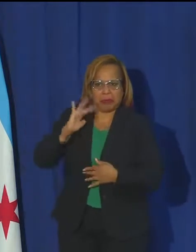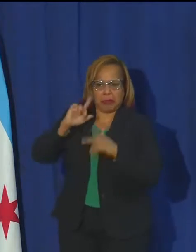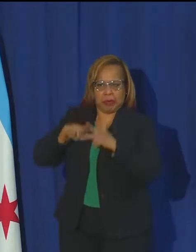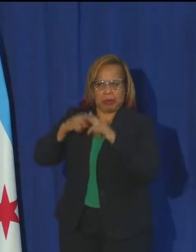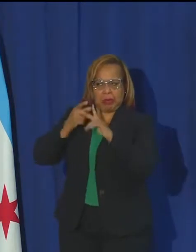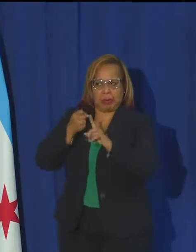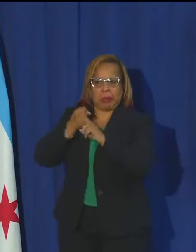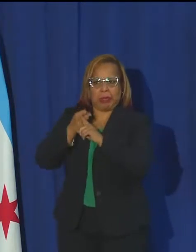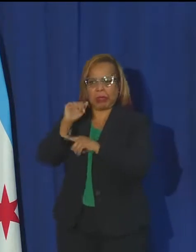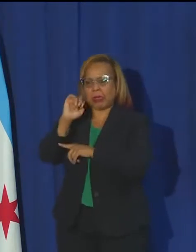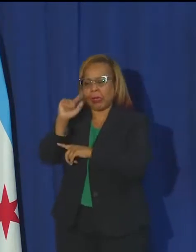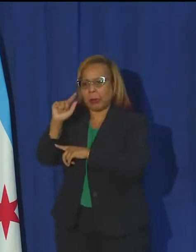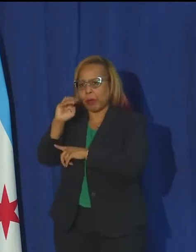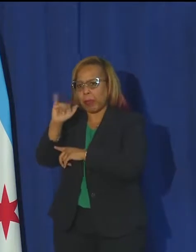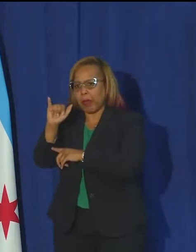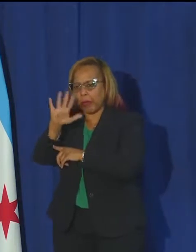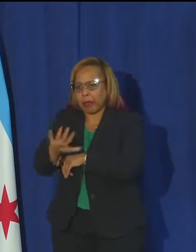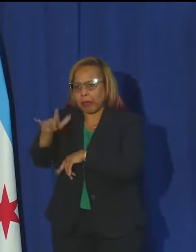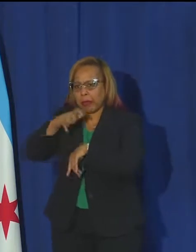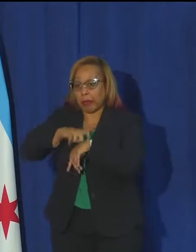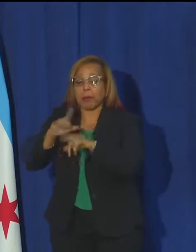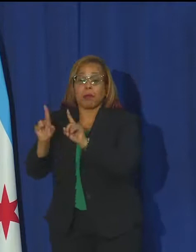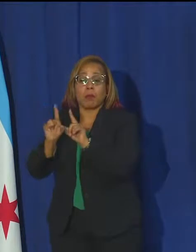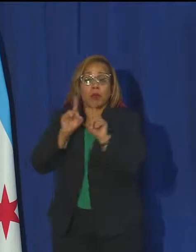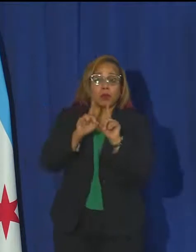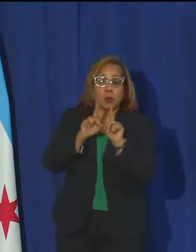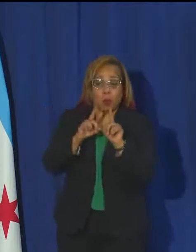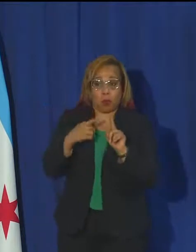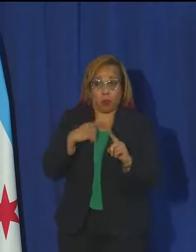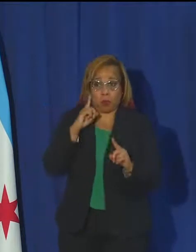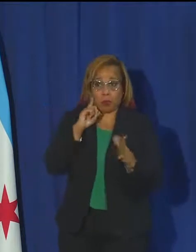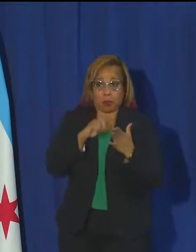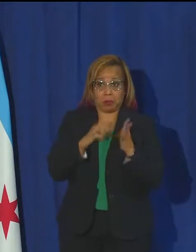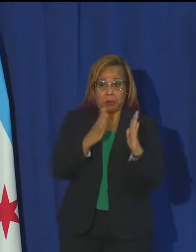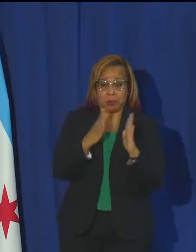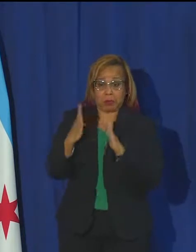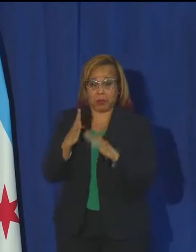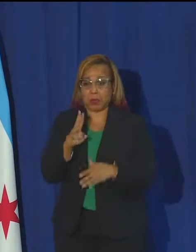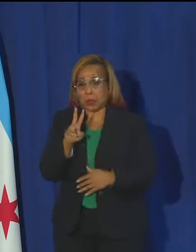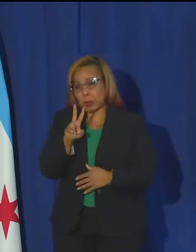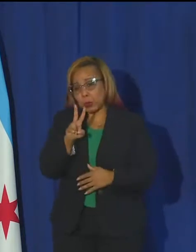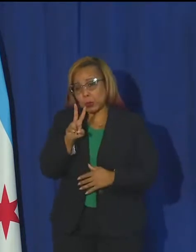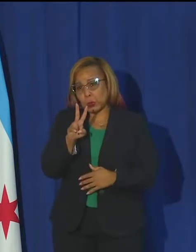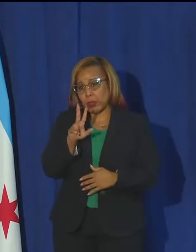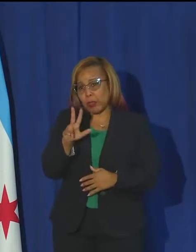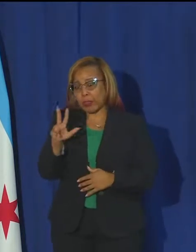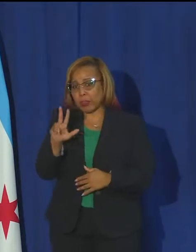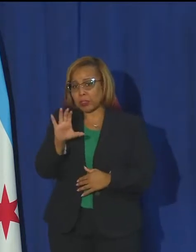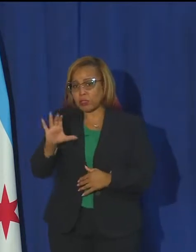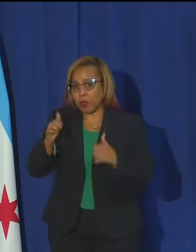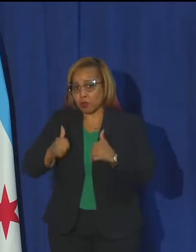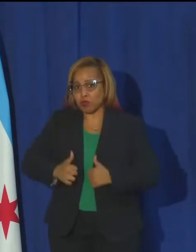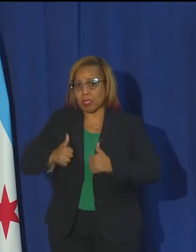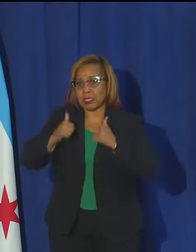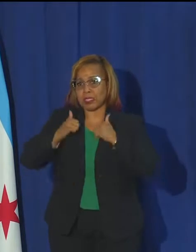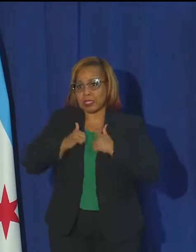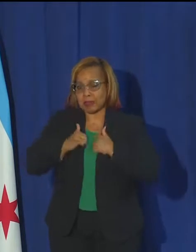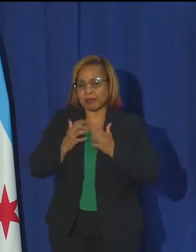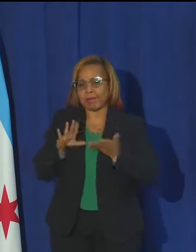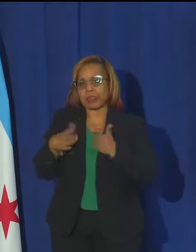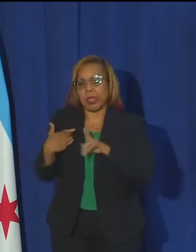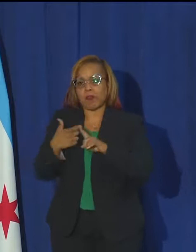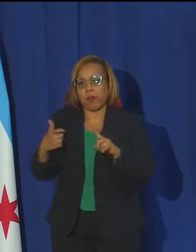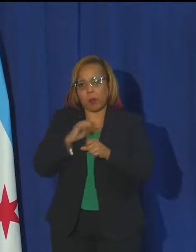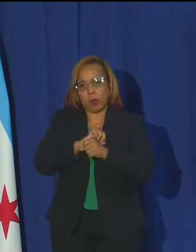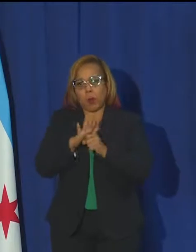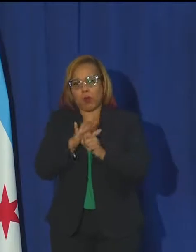peak in April and May. Similarly, we continue to see between 2 and 3 Chicago residents die from